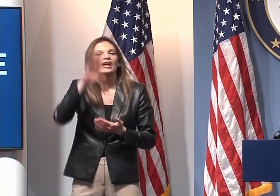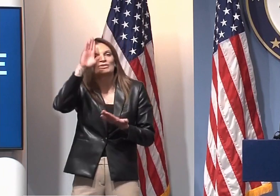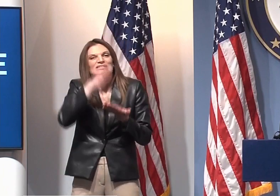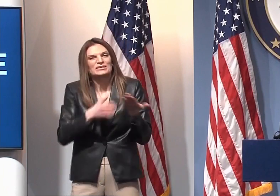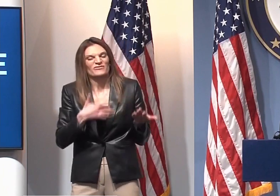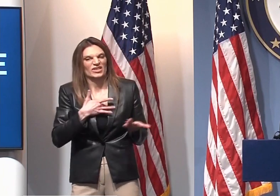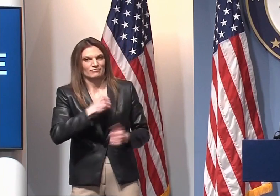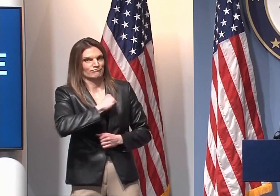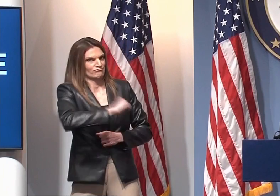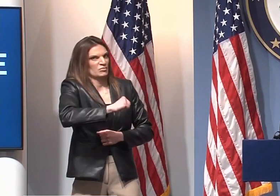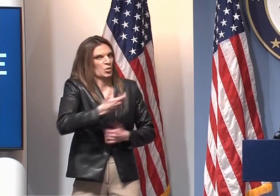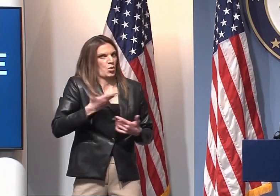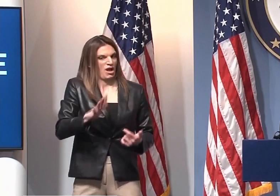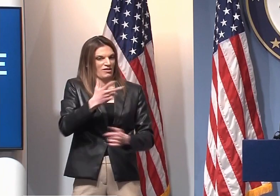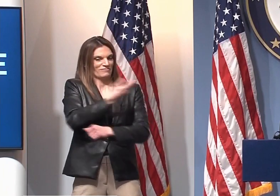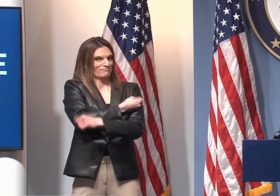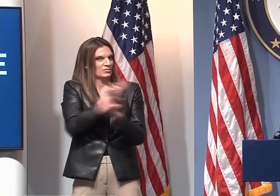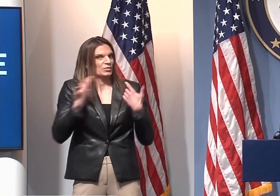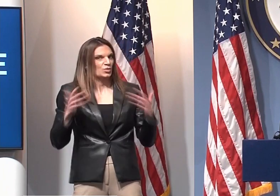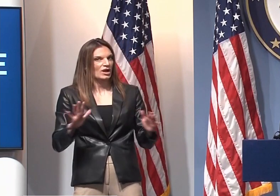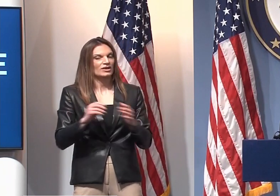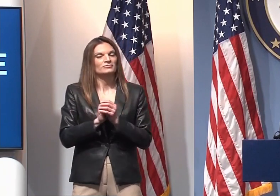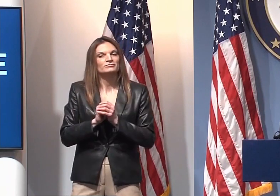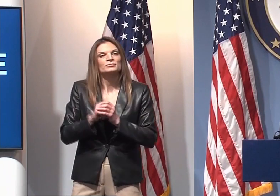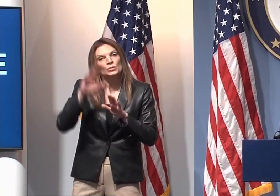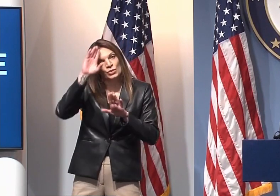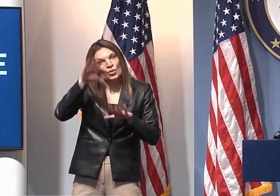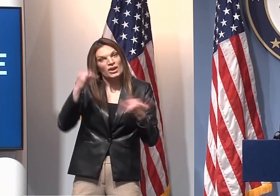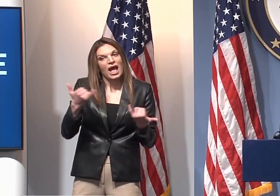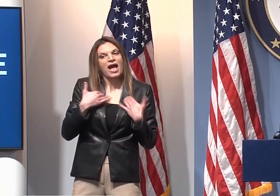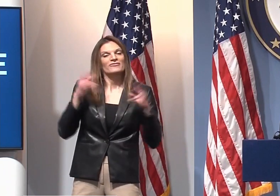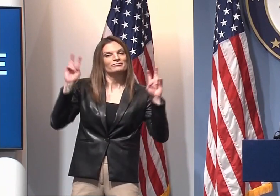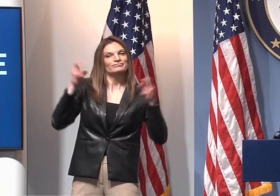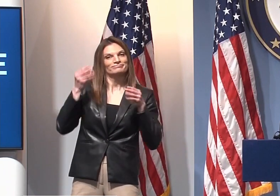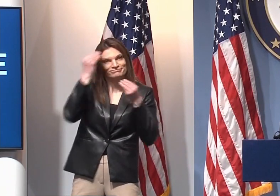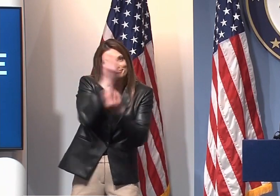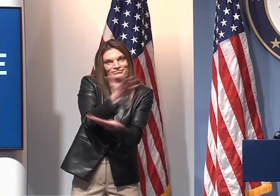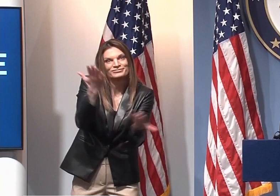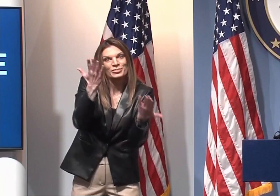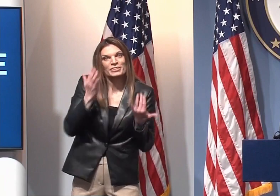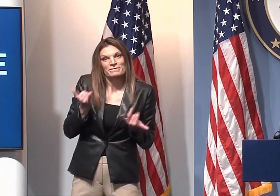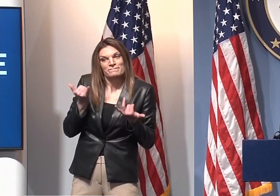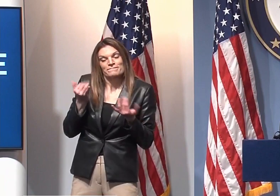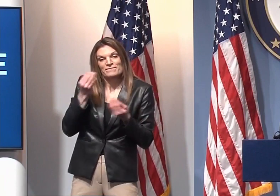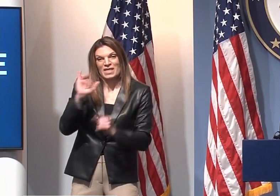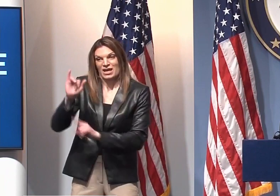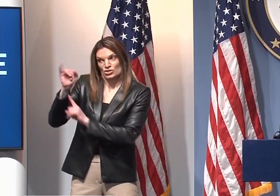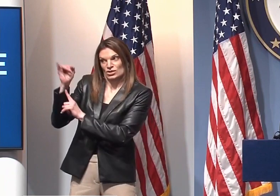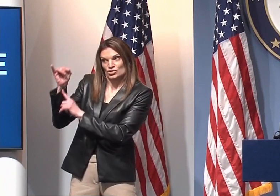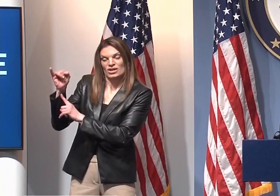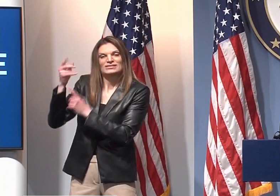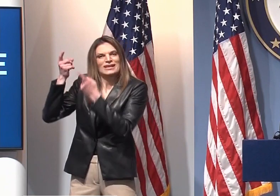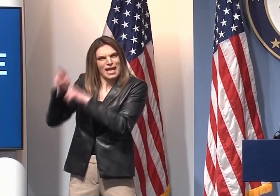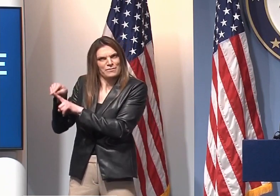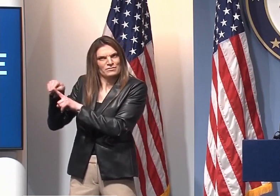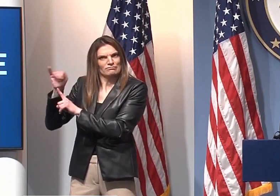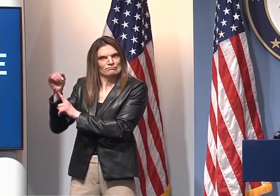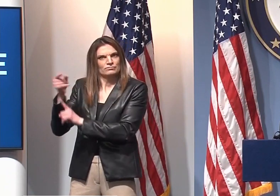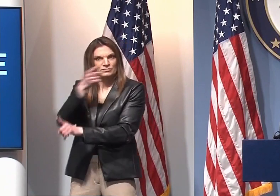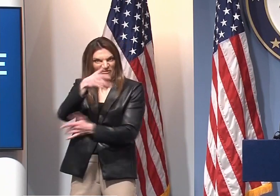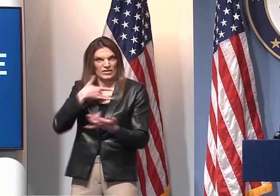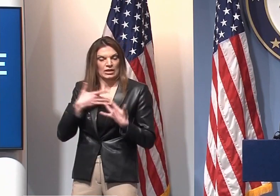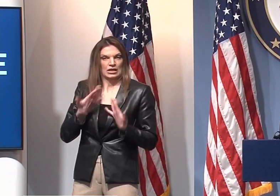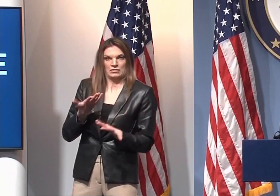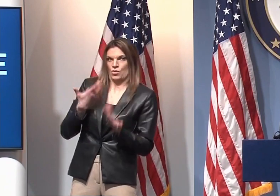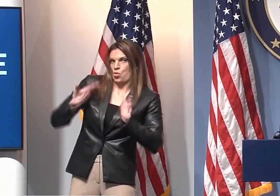hesitant. Even with the current pause and planned review of the use of Johnson & Johnson vaccine, we have 2 other vaccines, Moderna